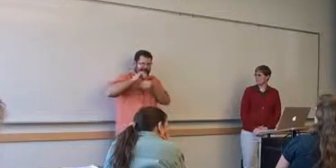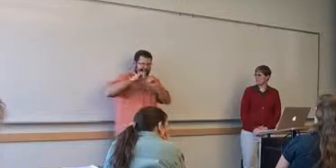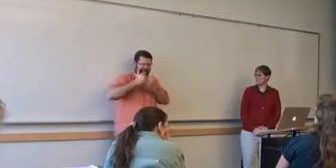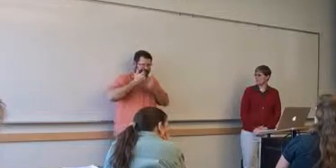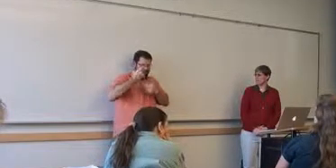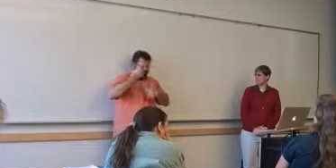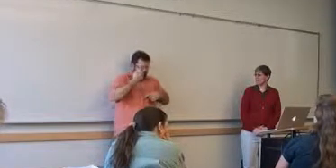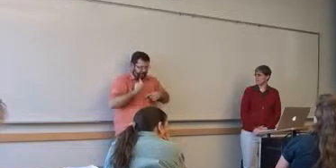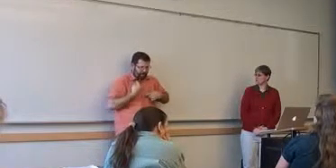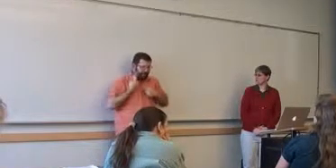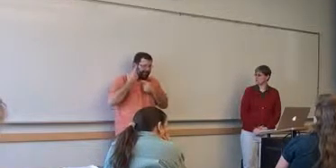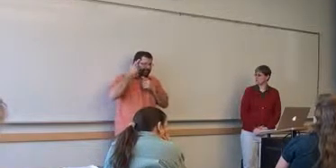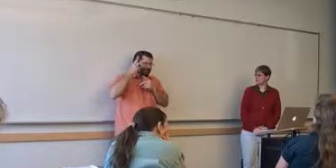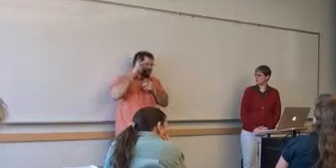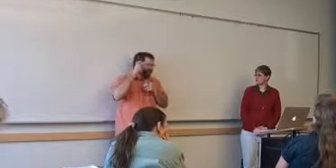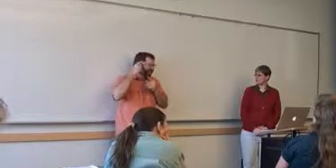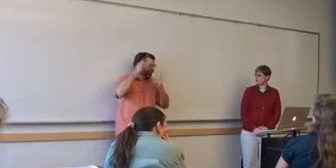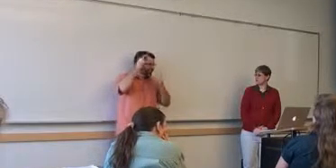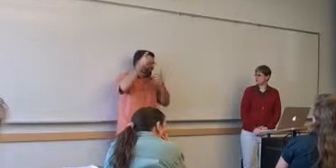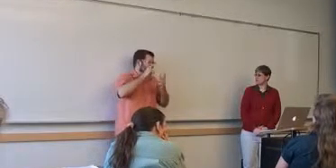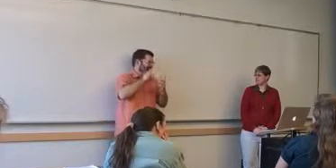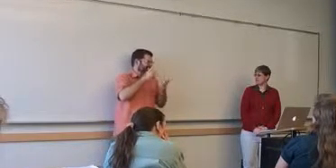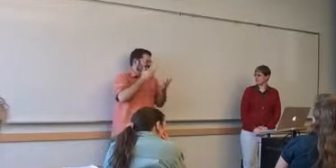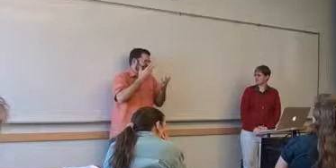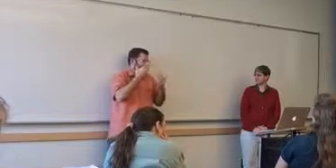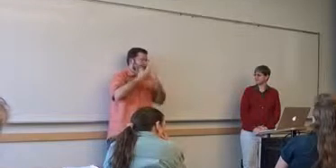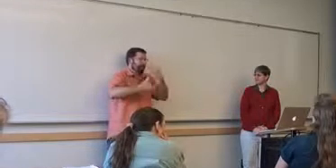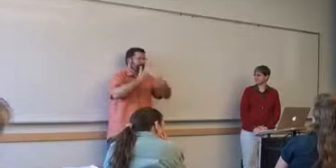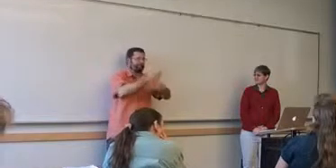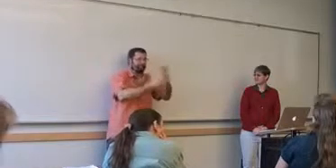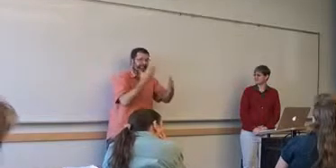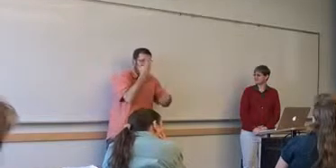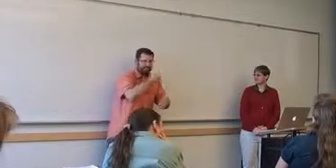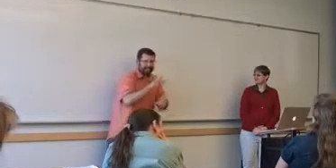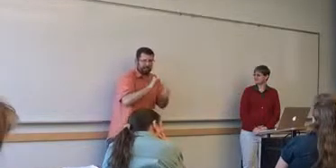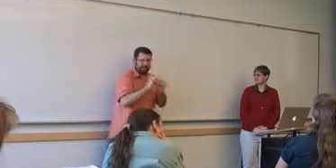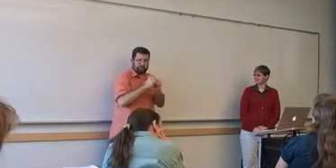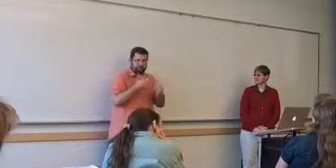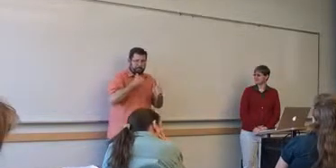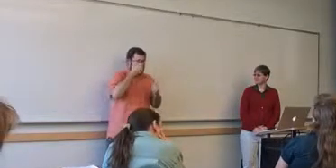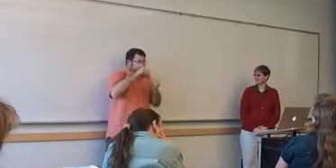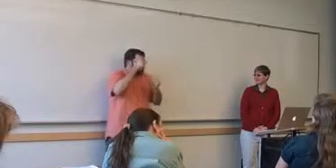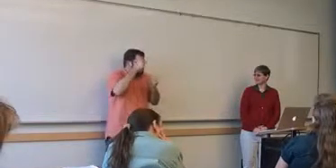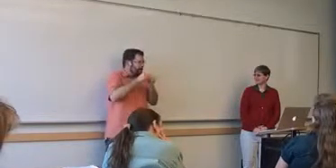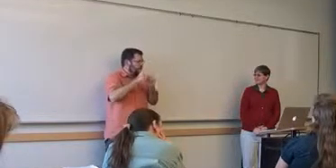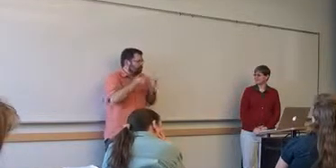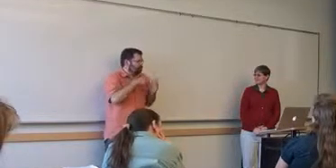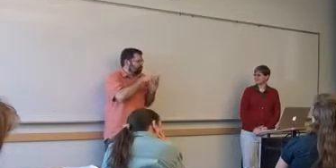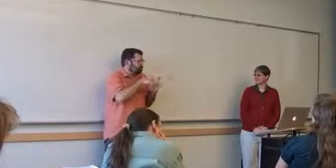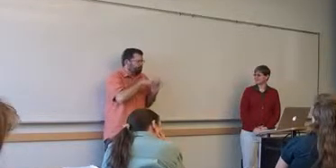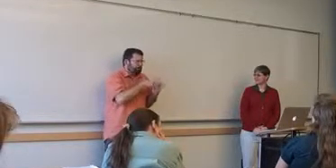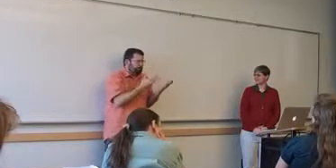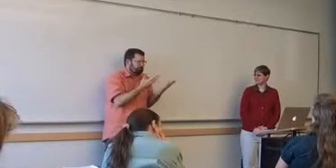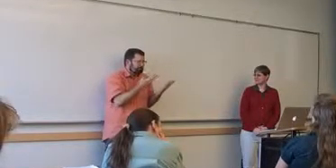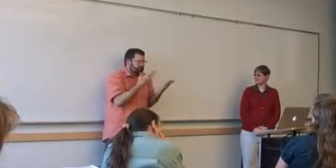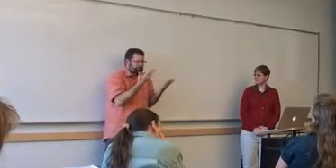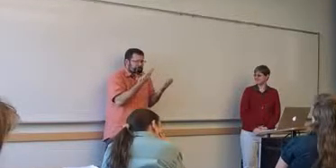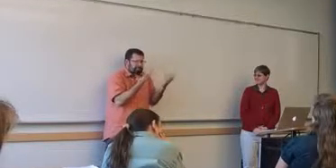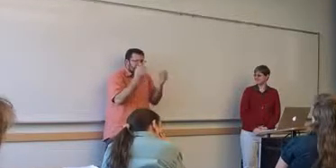like, well, geez, how did I do that? You know, it just kind of evolved naturally as I heard it. And I think kind of the same way with me. I don't quite